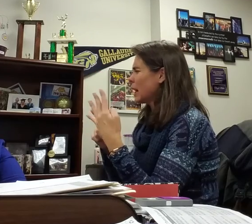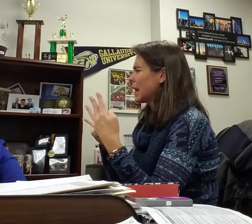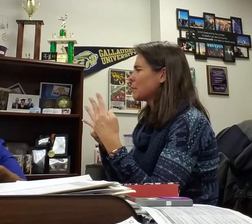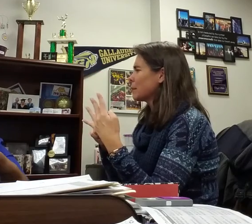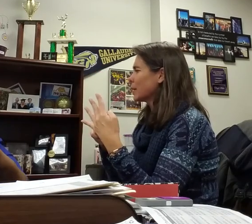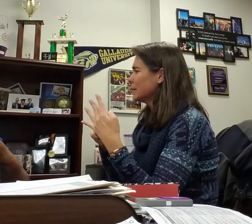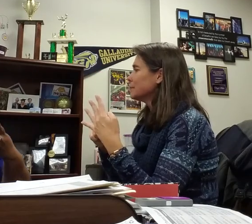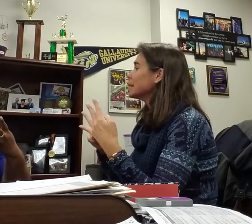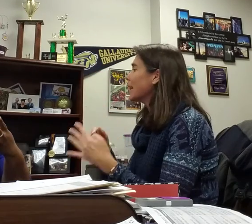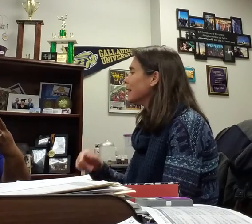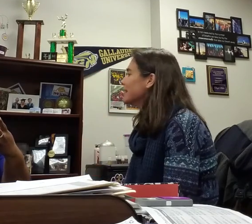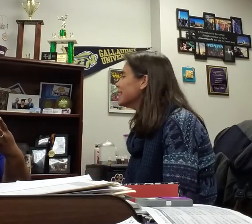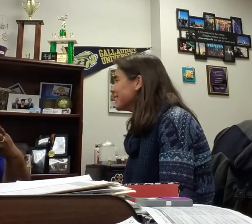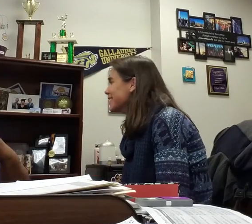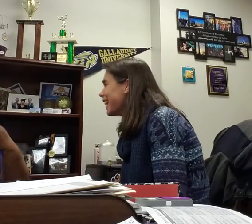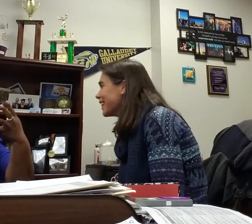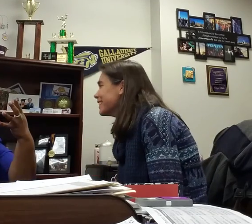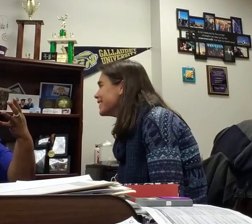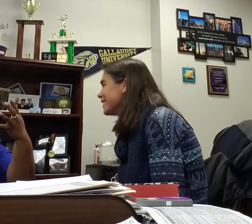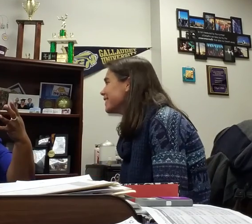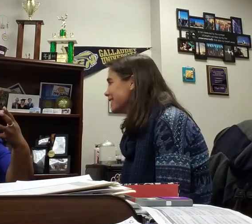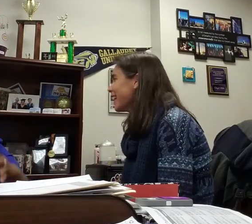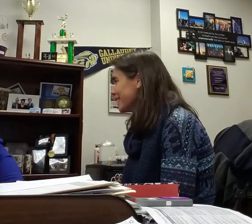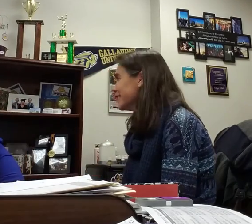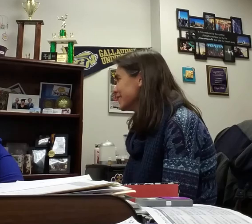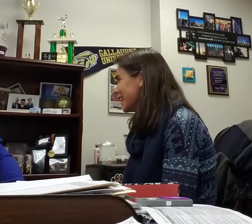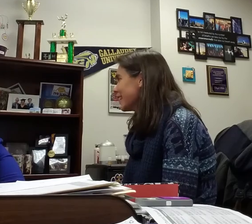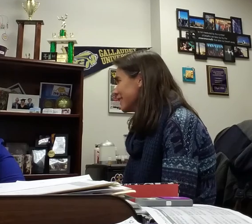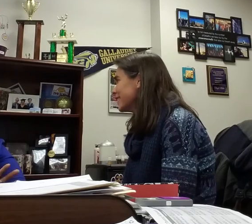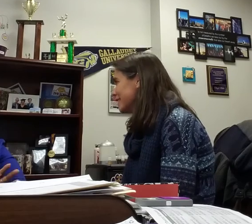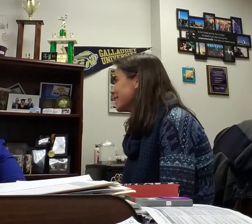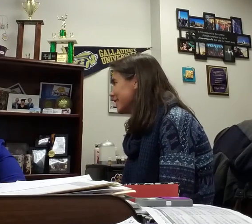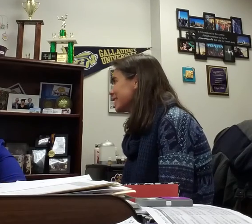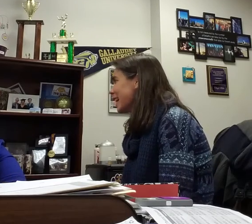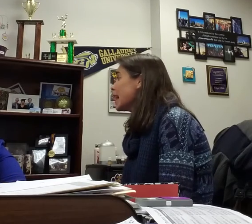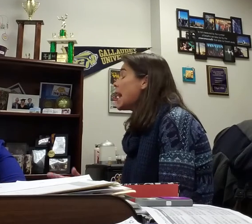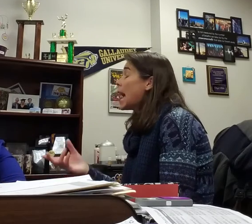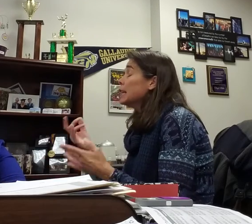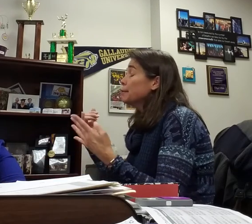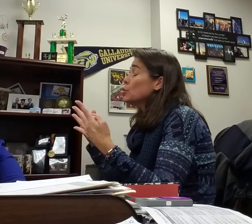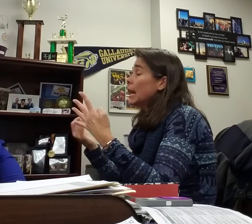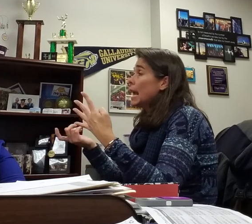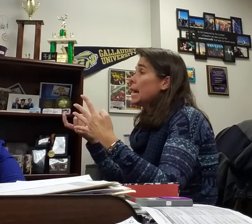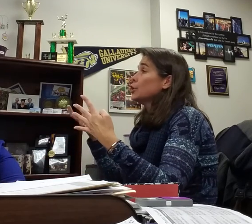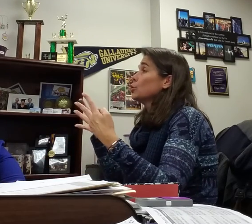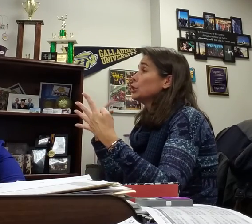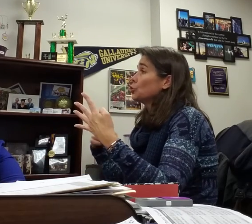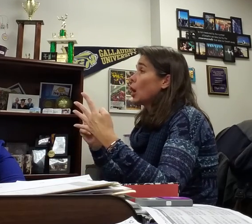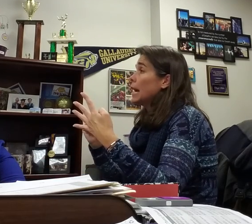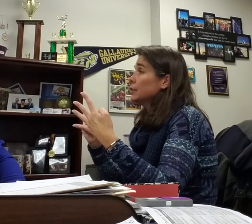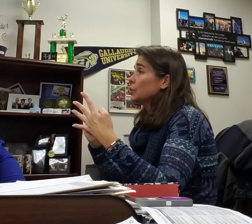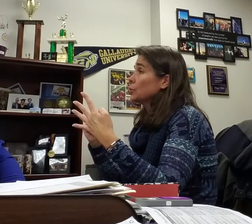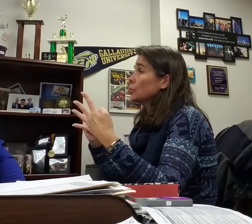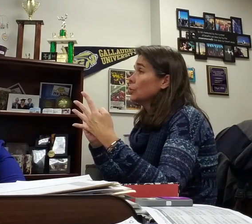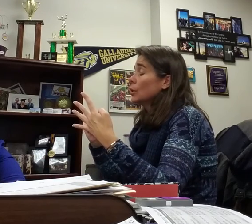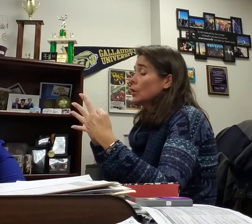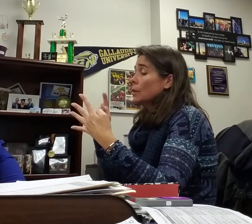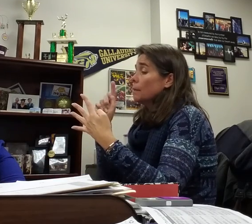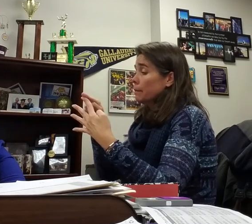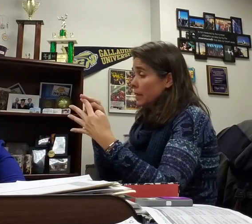can't remember. Yeah. I just went on, did this because I couldn't, I couldn't get them wrong. And if you can, you could try to